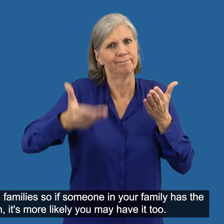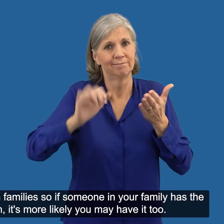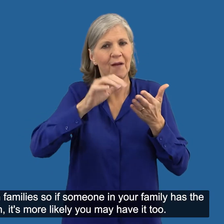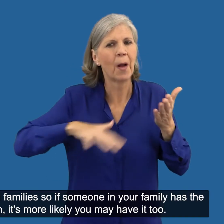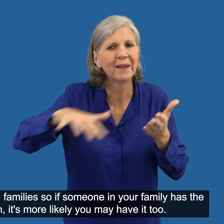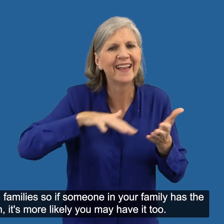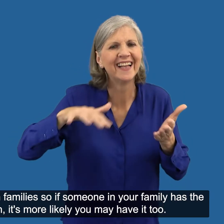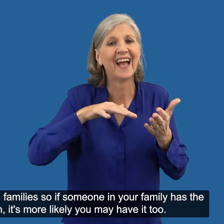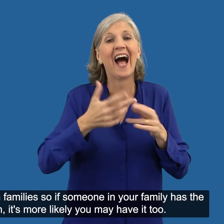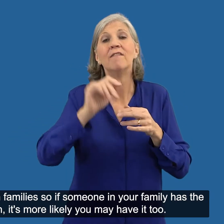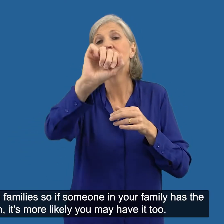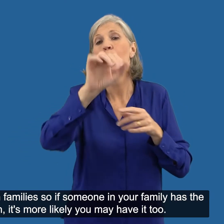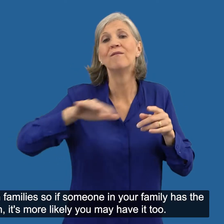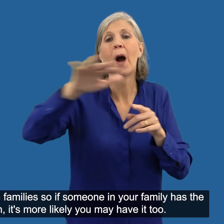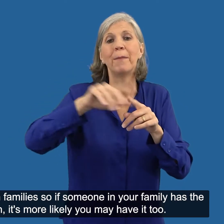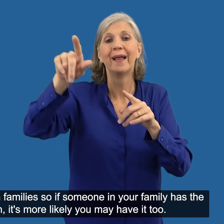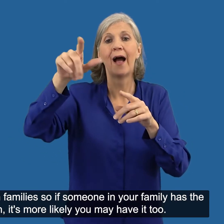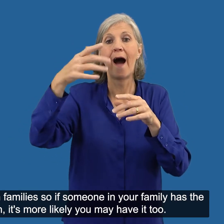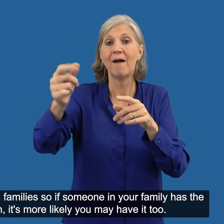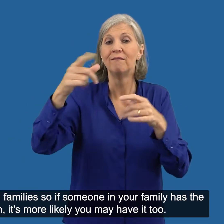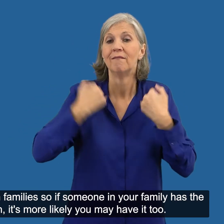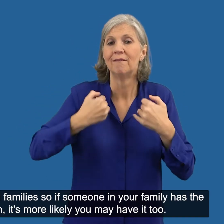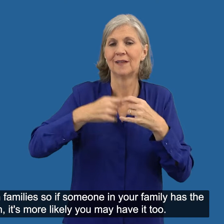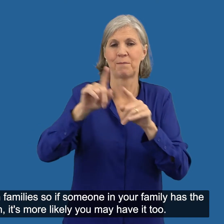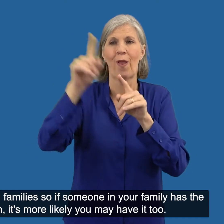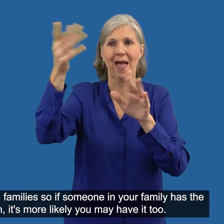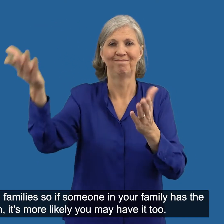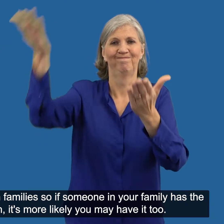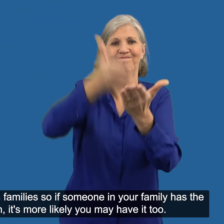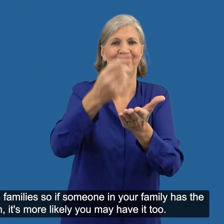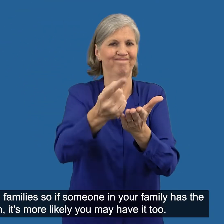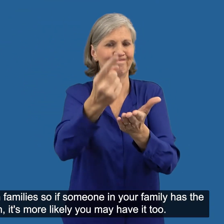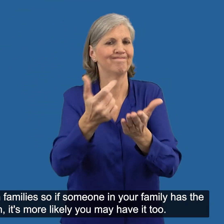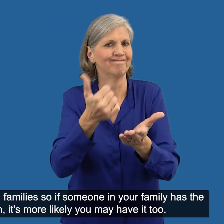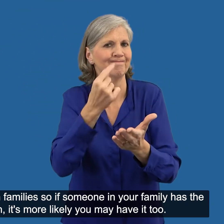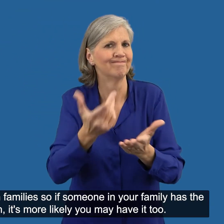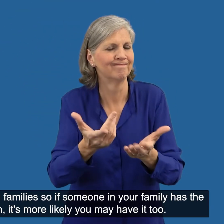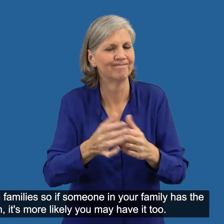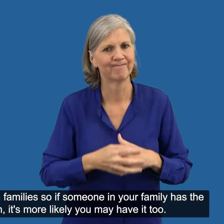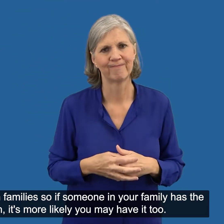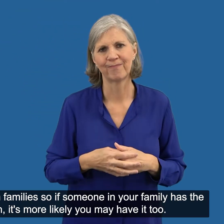PCOS can run in families, so if someone in your family has the condition, it's more likely that you may have it